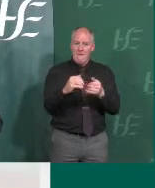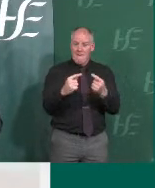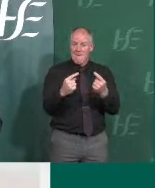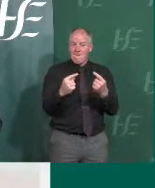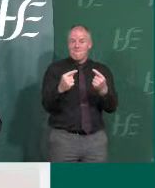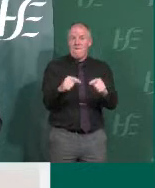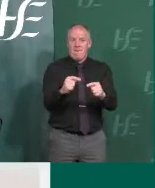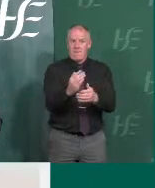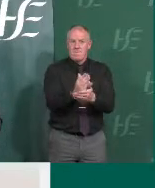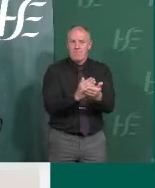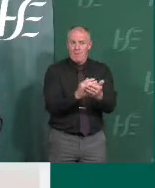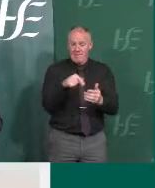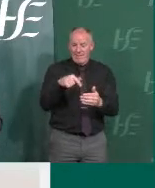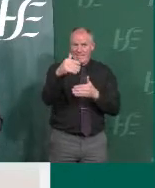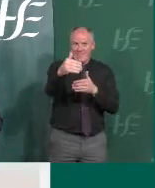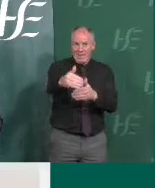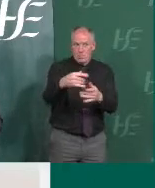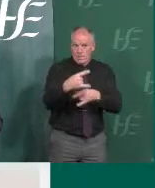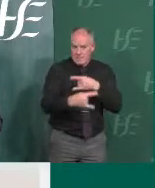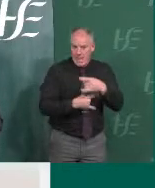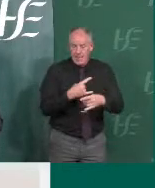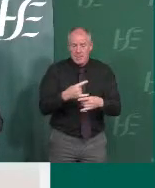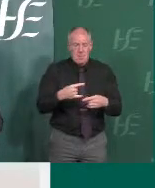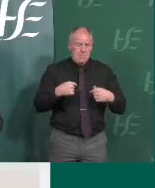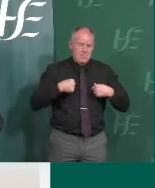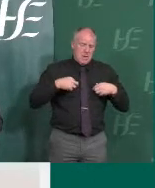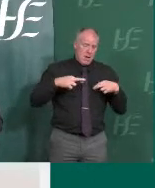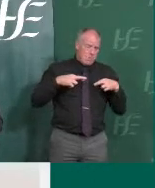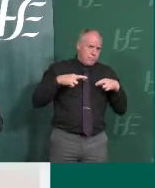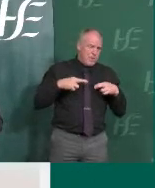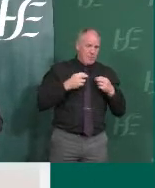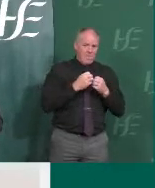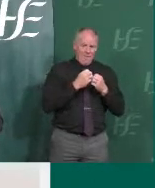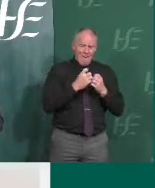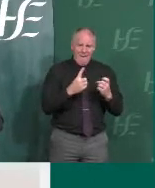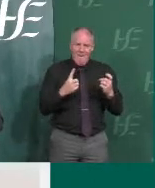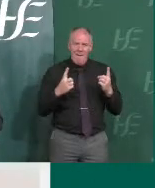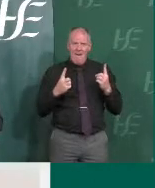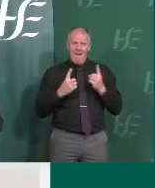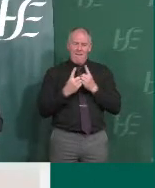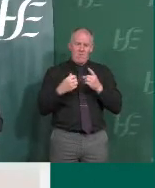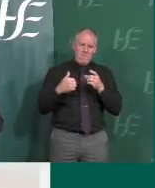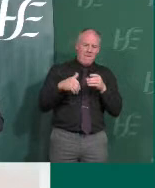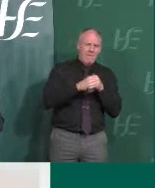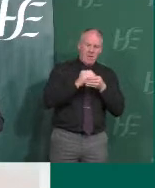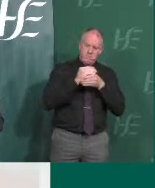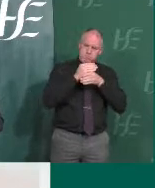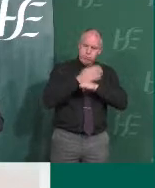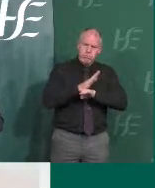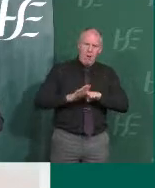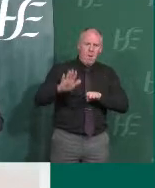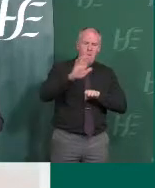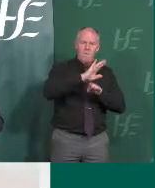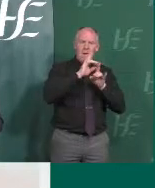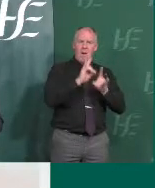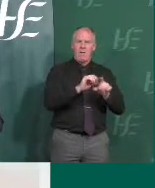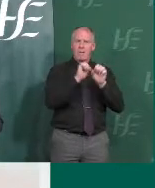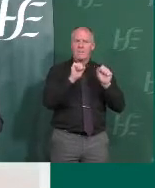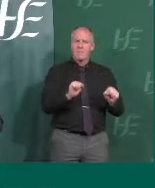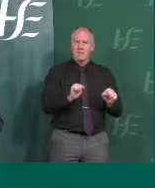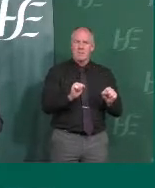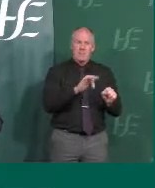of this phase anyway. I'm nothing more than proud of everybody who's been involved in it right across the health system, directly